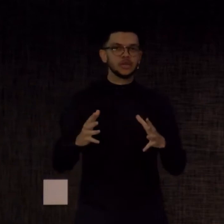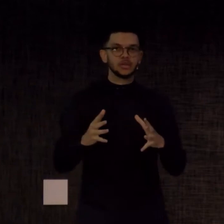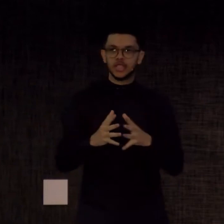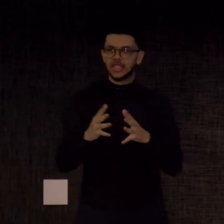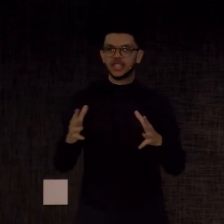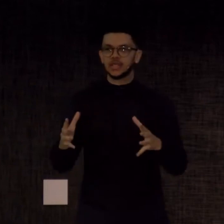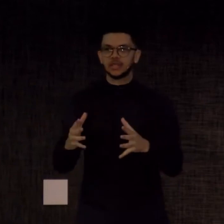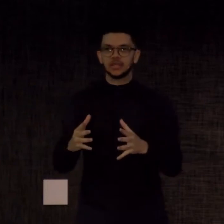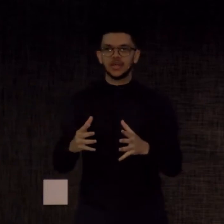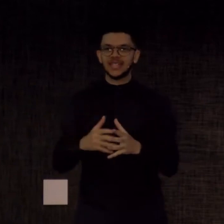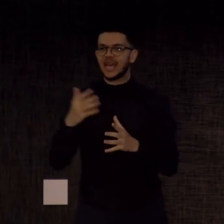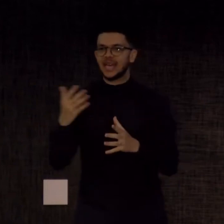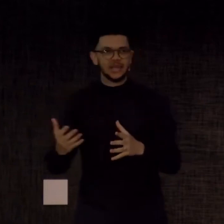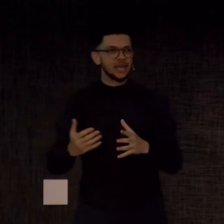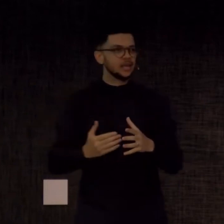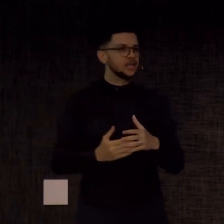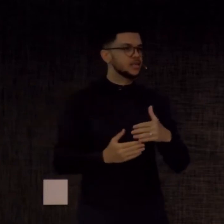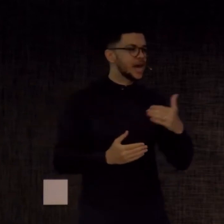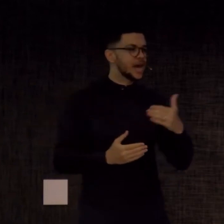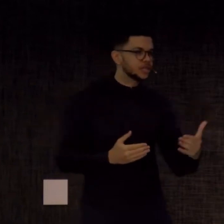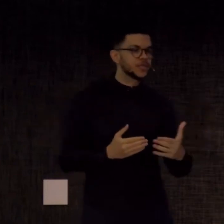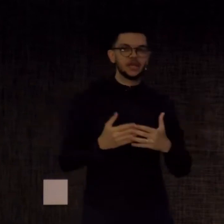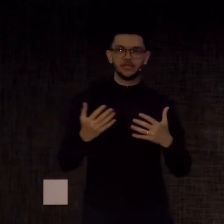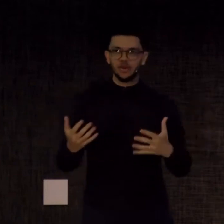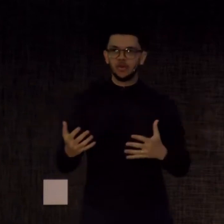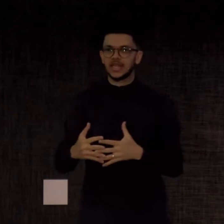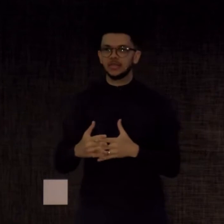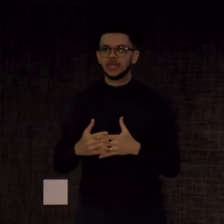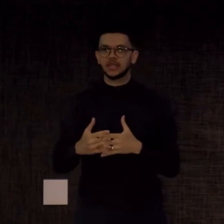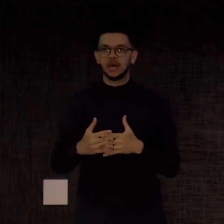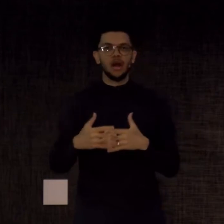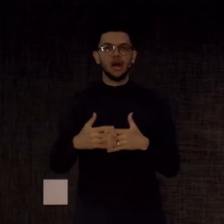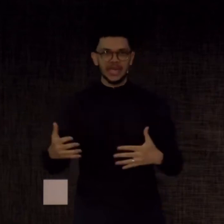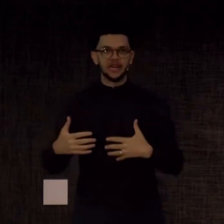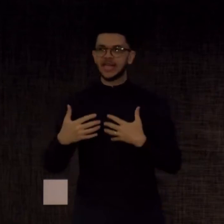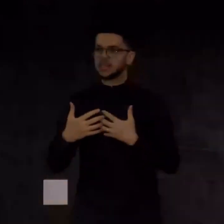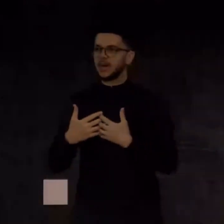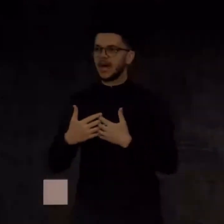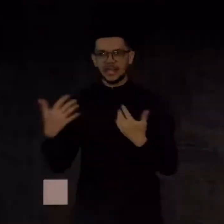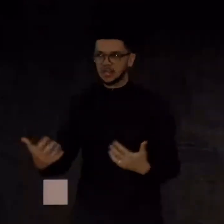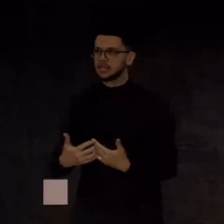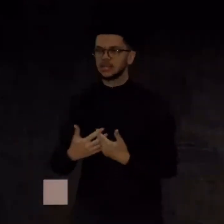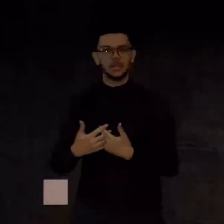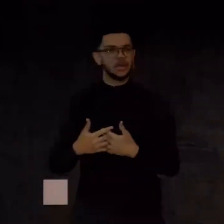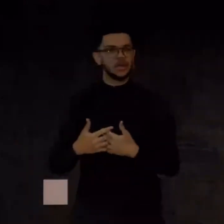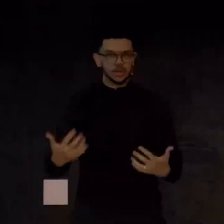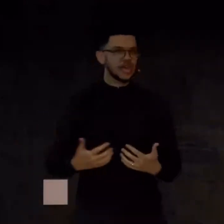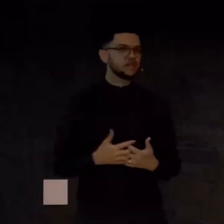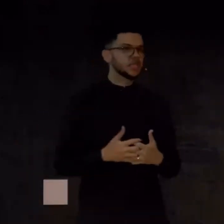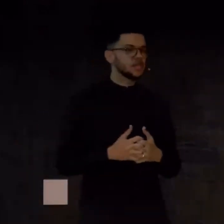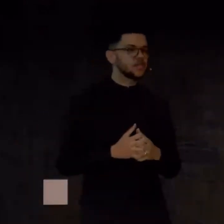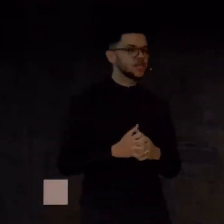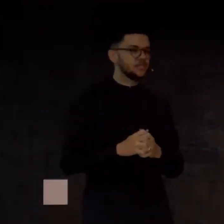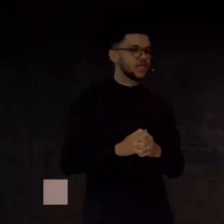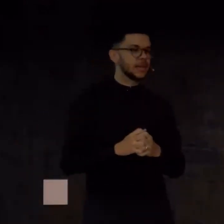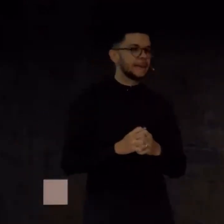deplorable conditions ezilalini and in townships and in informal settlements are ameliorated by excellent local government